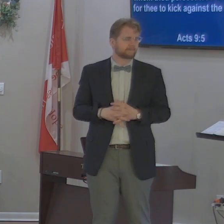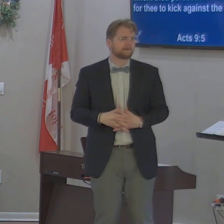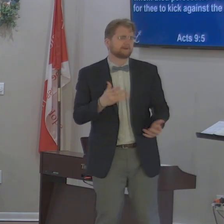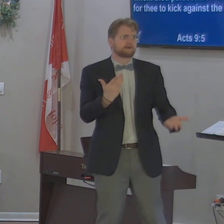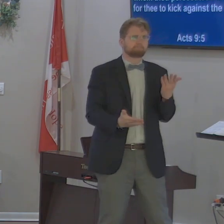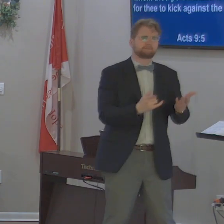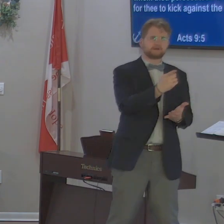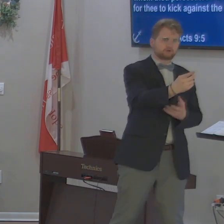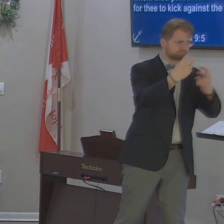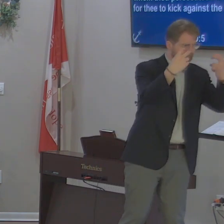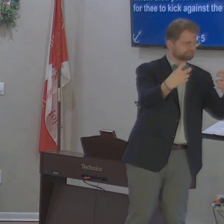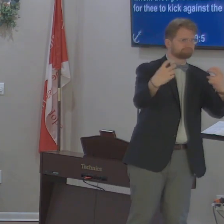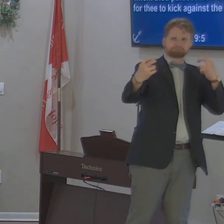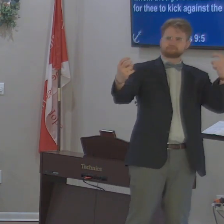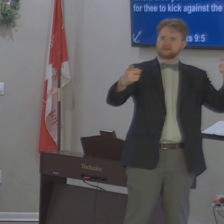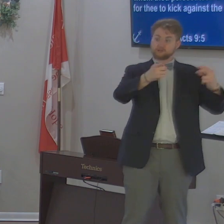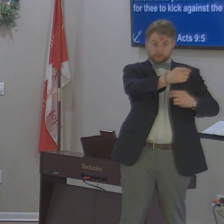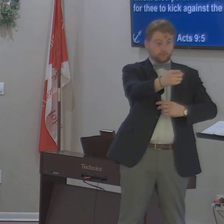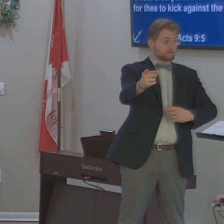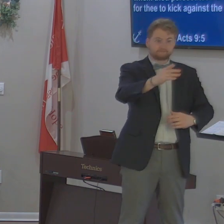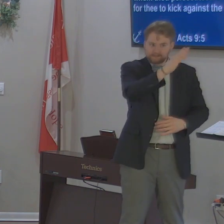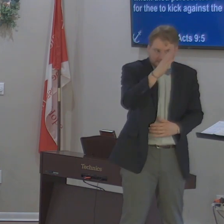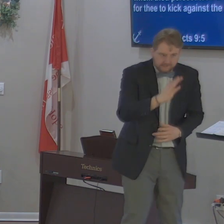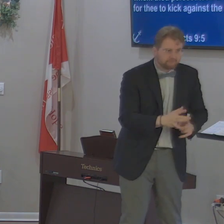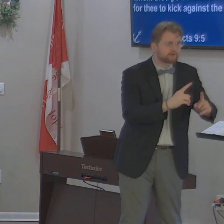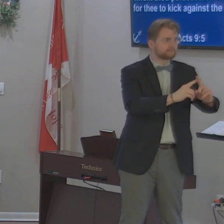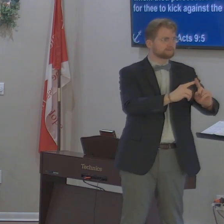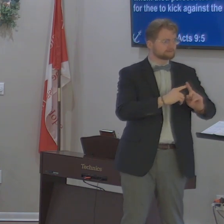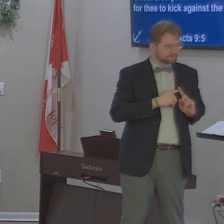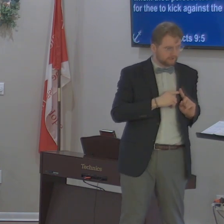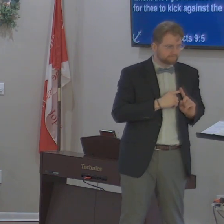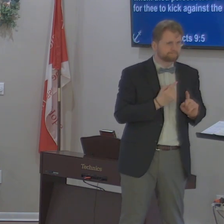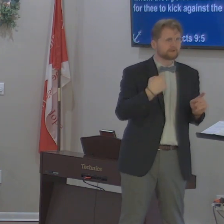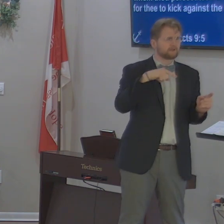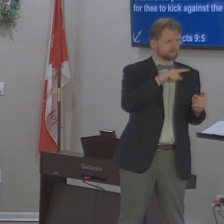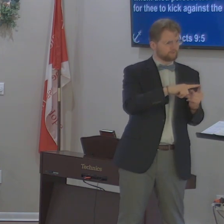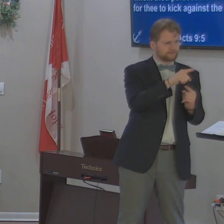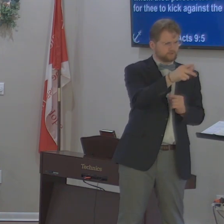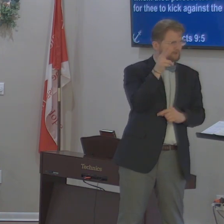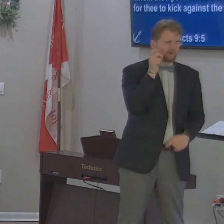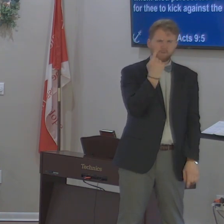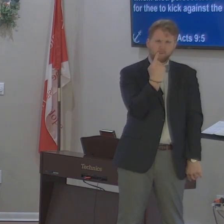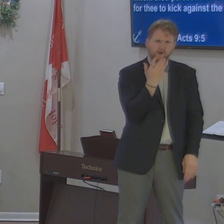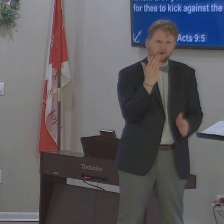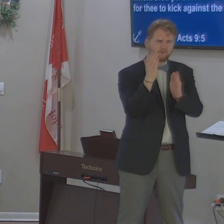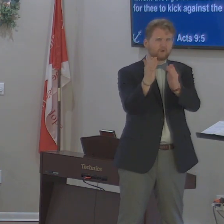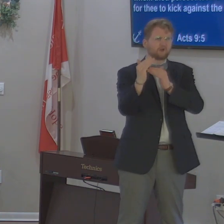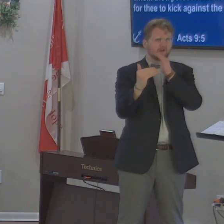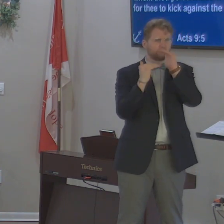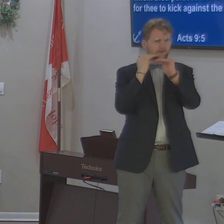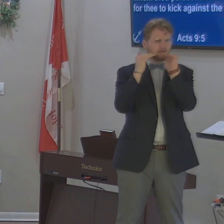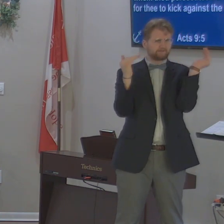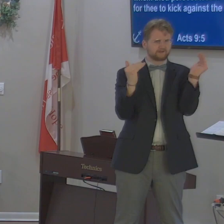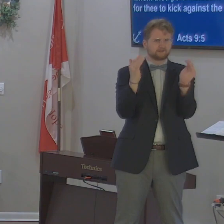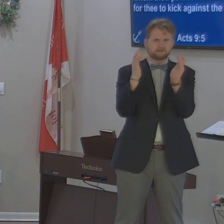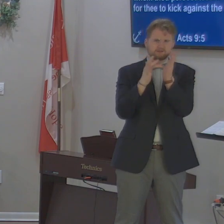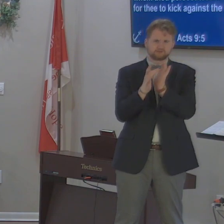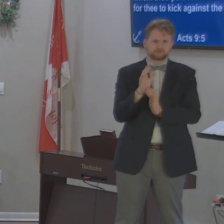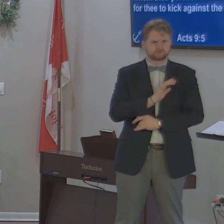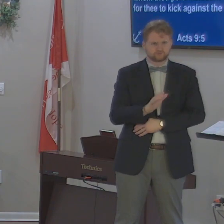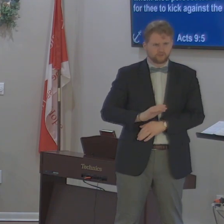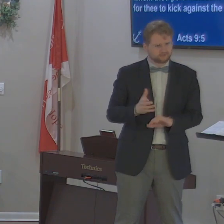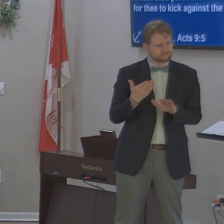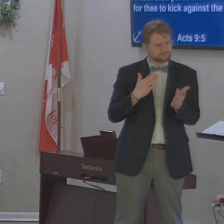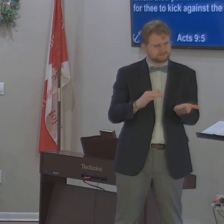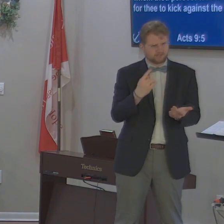You've never been born again. You've never been saved. And when you hear that there is one way to heaven, and you hear that Jesus Christ died for your sins,